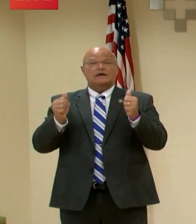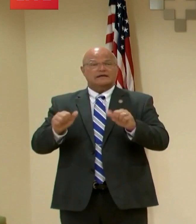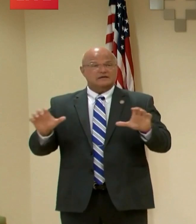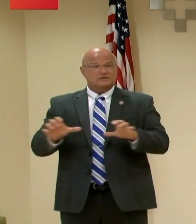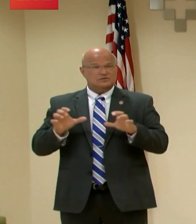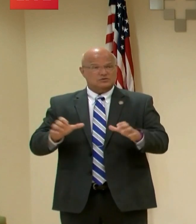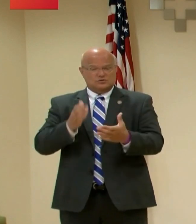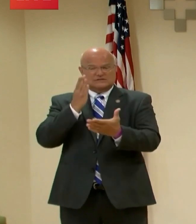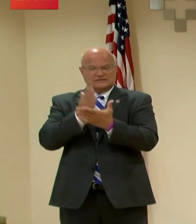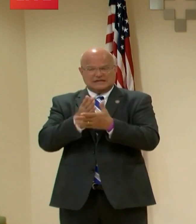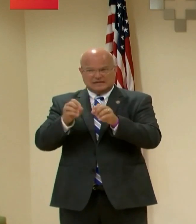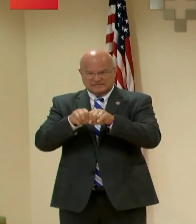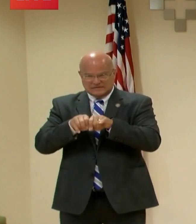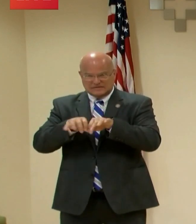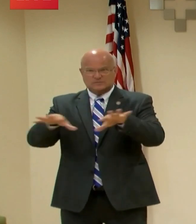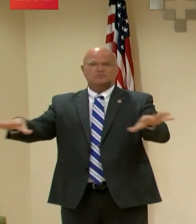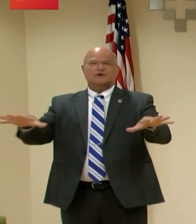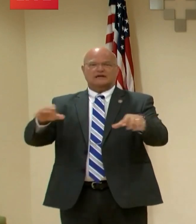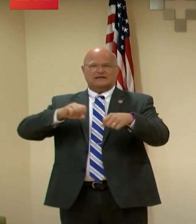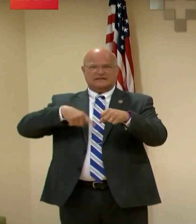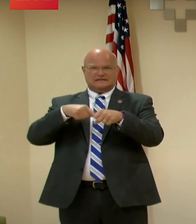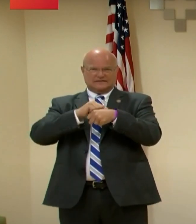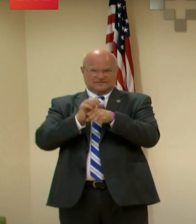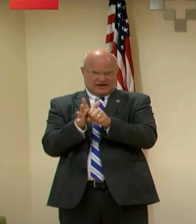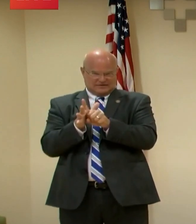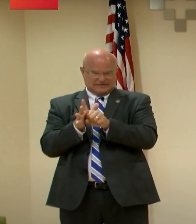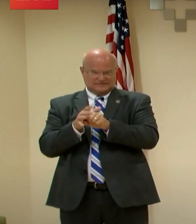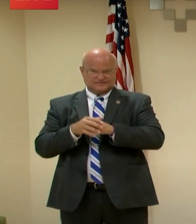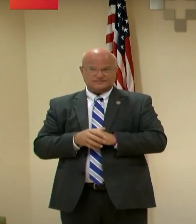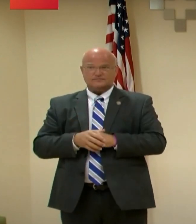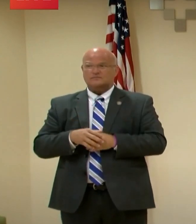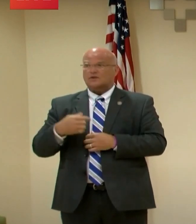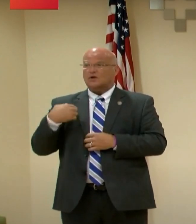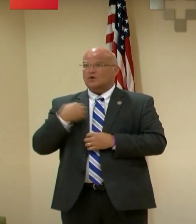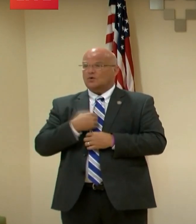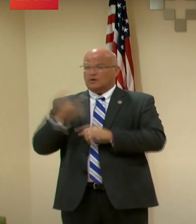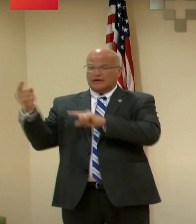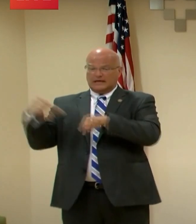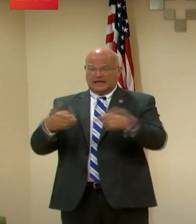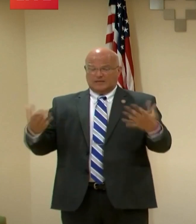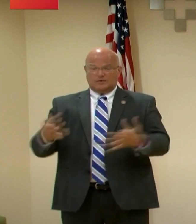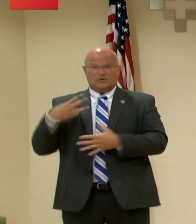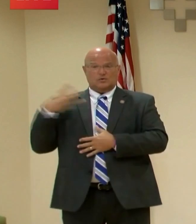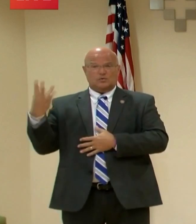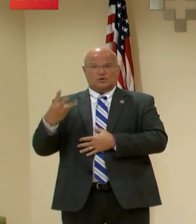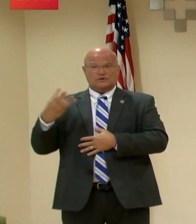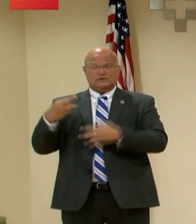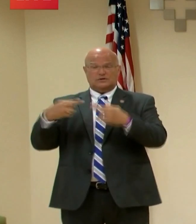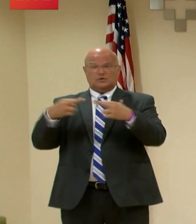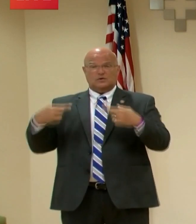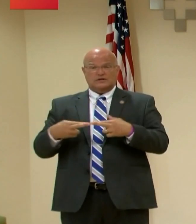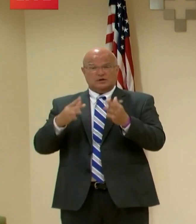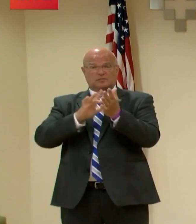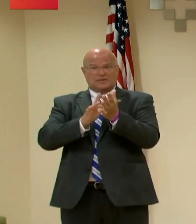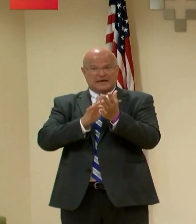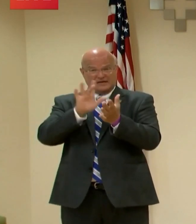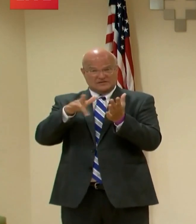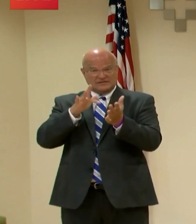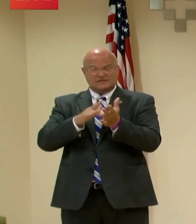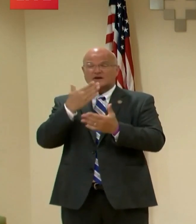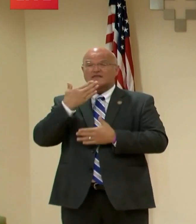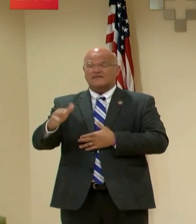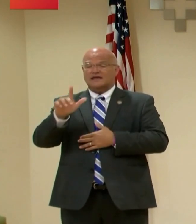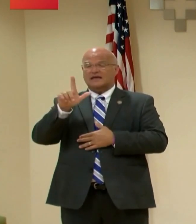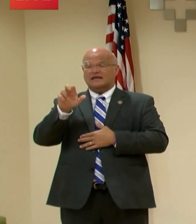do to stop the spread of the virus. We came here to Washington Regional Medical Center, and I want to thank